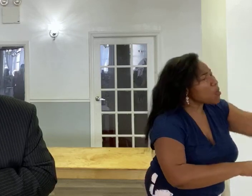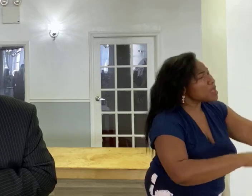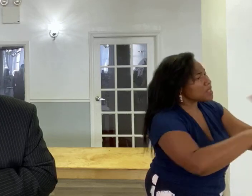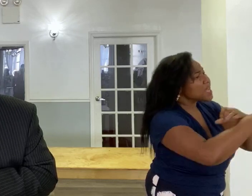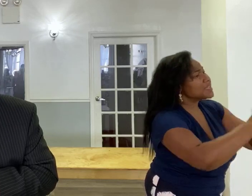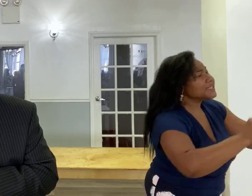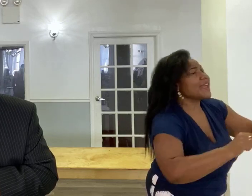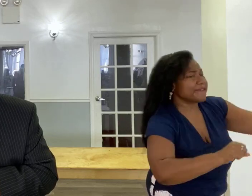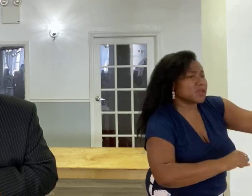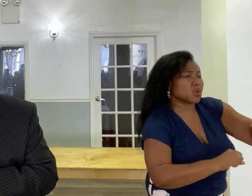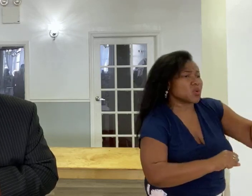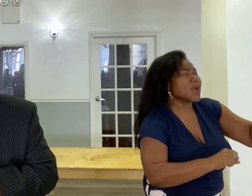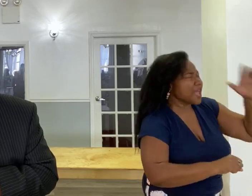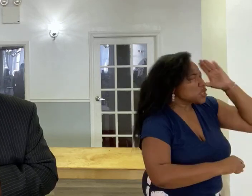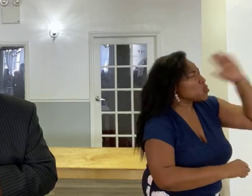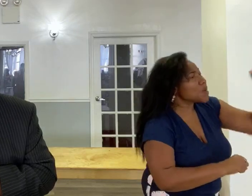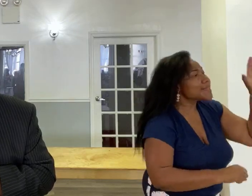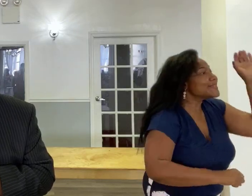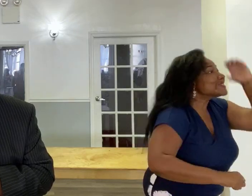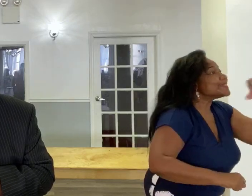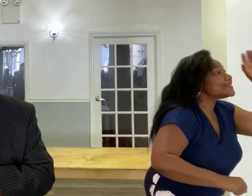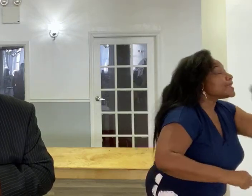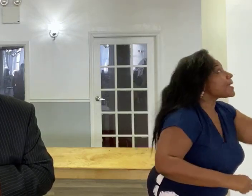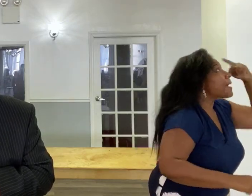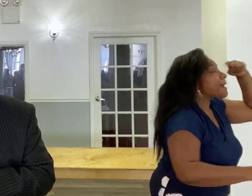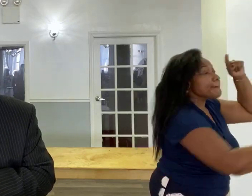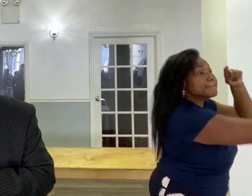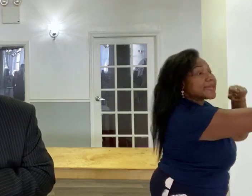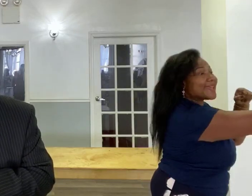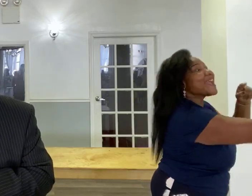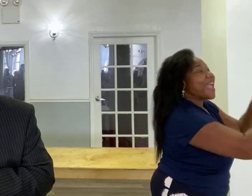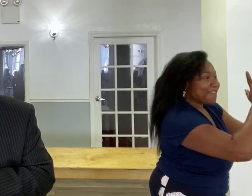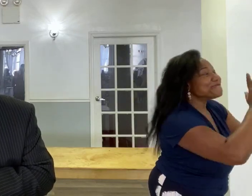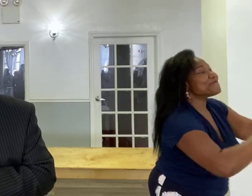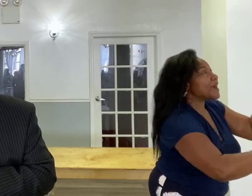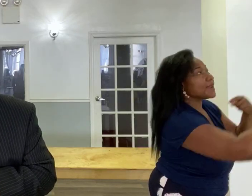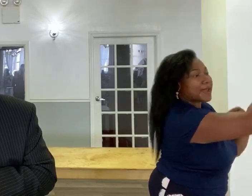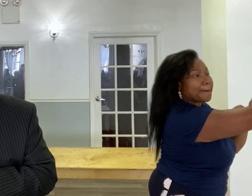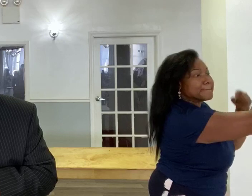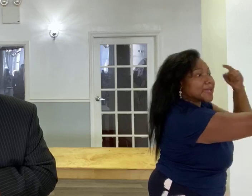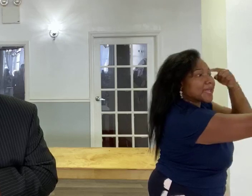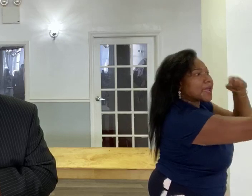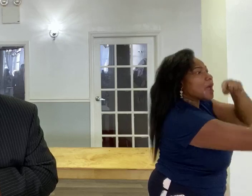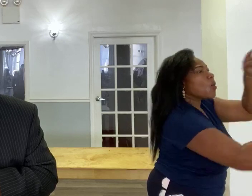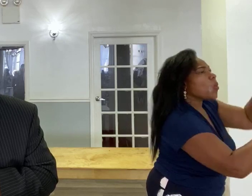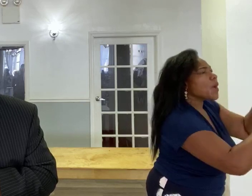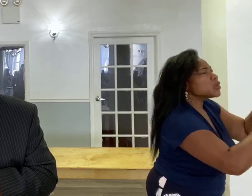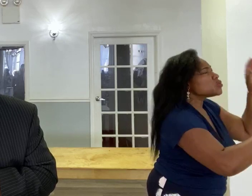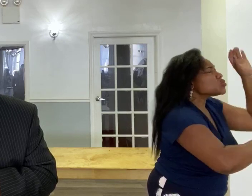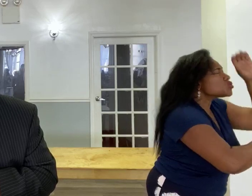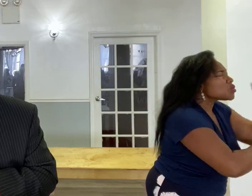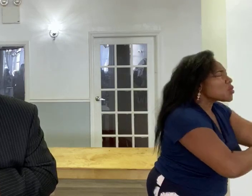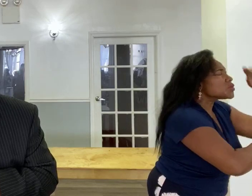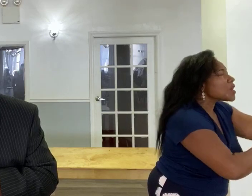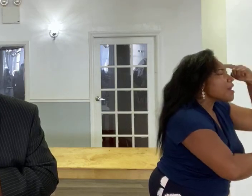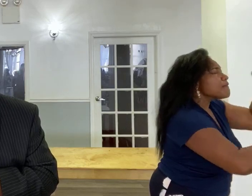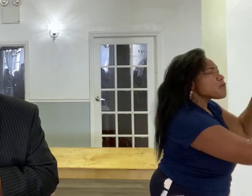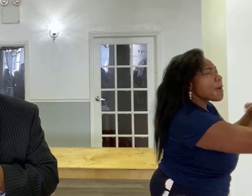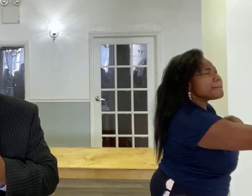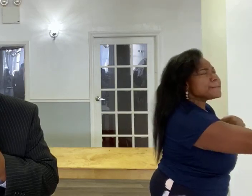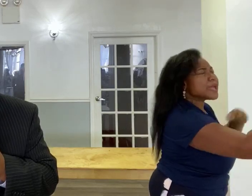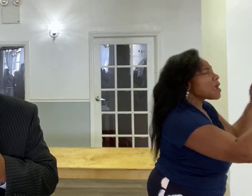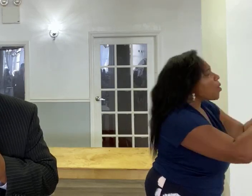you. And ye shall seek me and find me, when ye shall search for me with